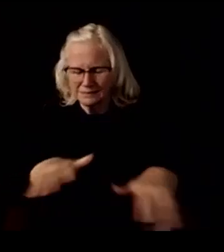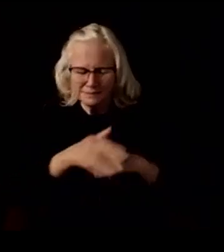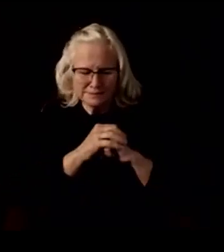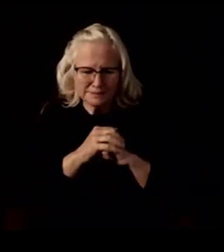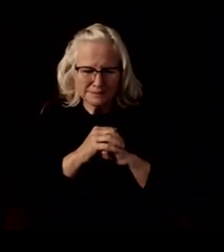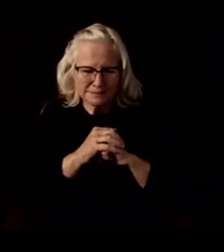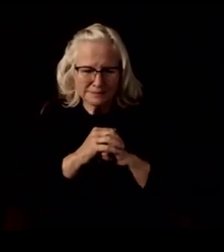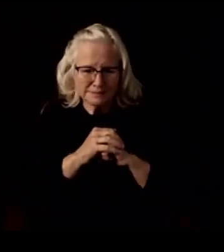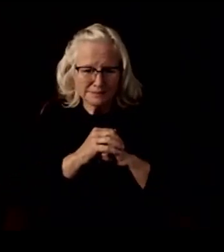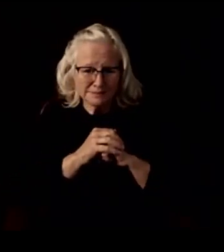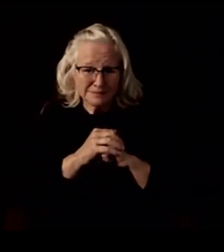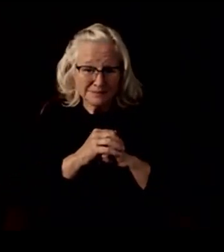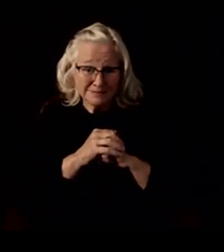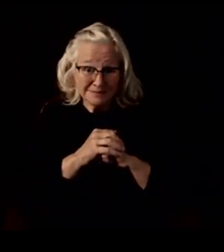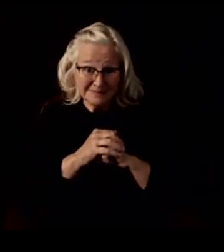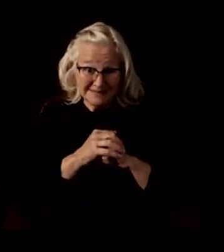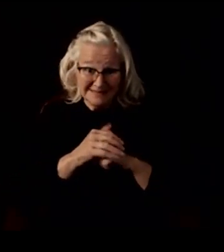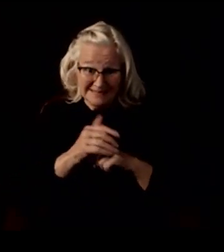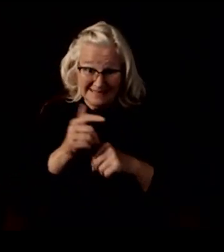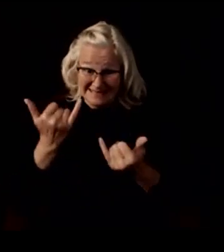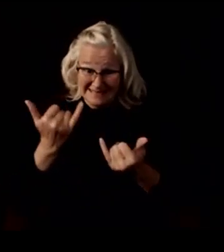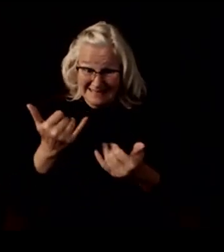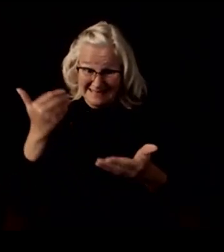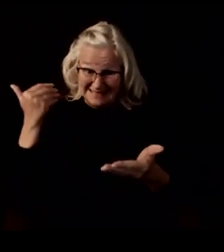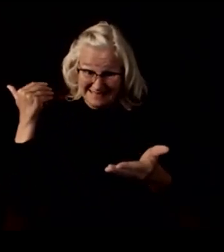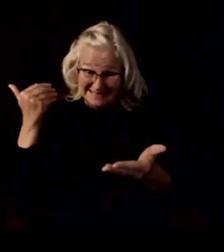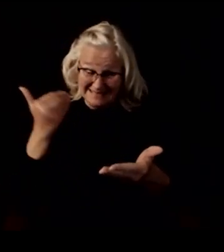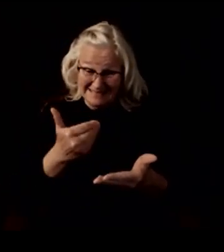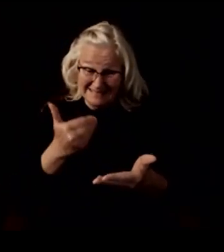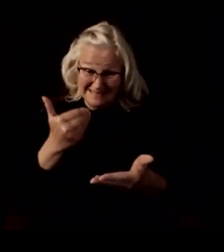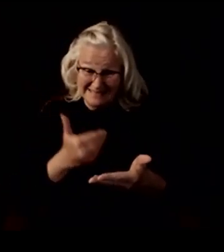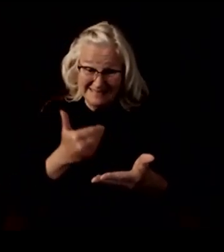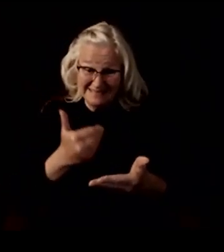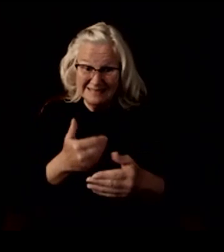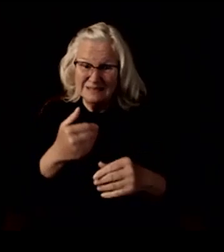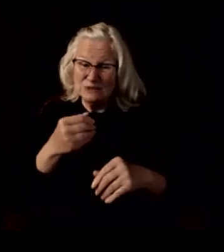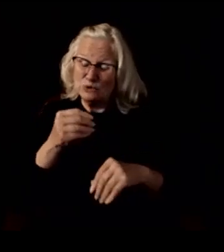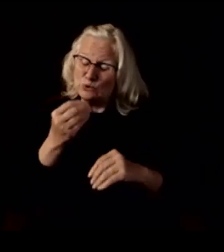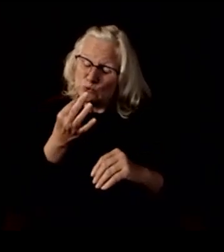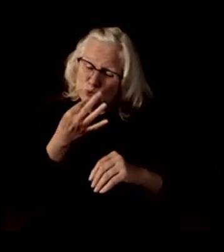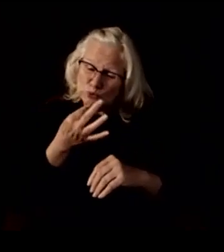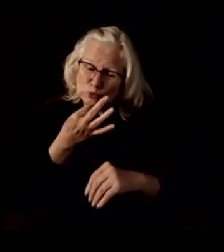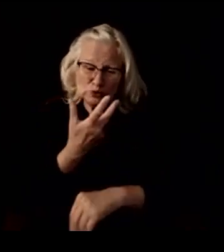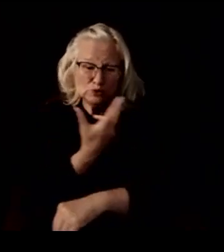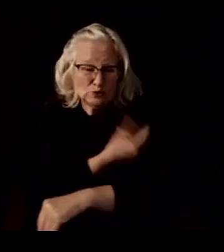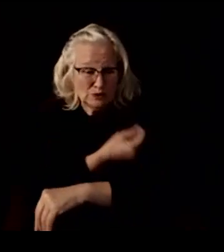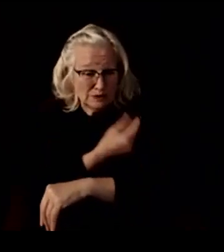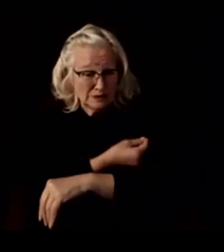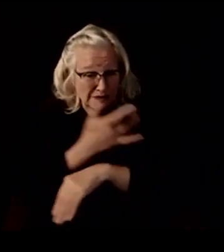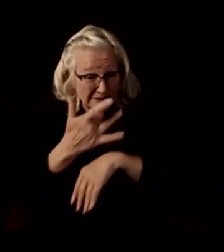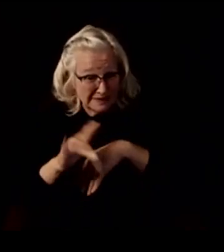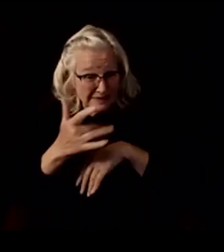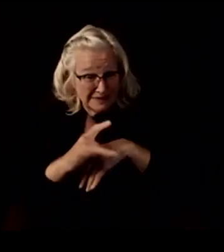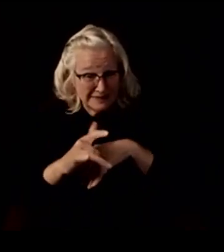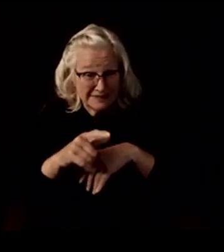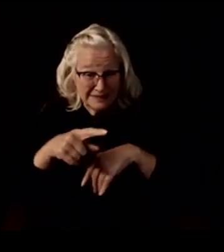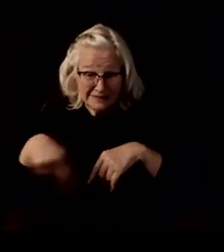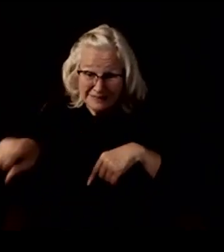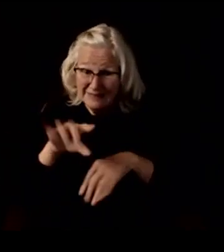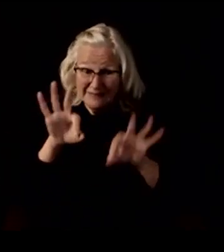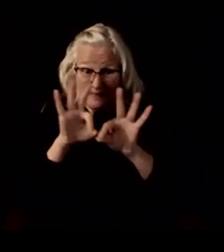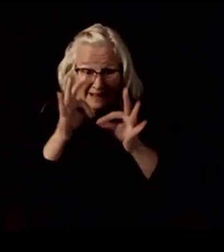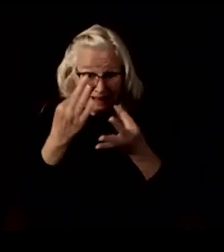the perspective that every day you or a friend or family member doesn't get COVID is a victory. We can do this. We have to do it together, but